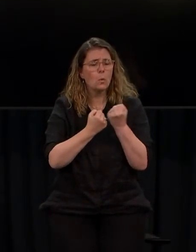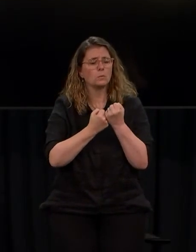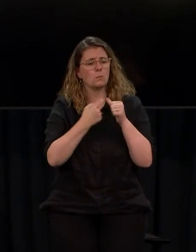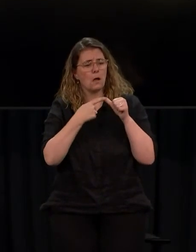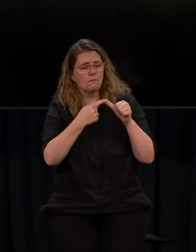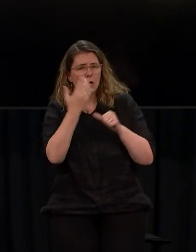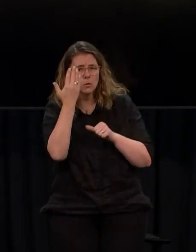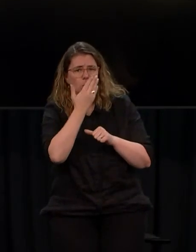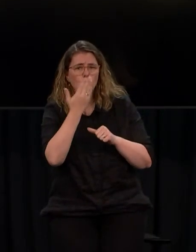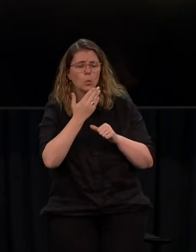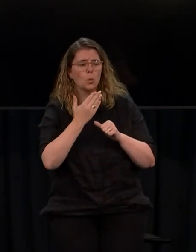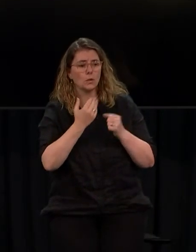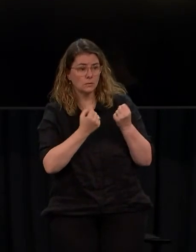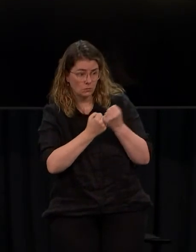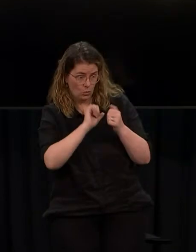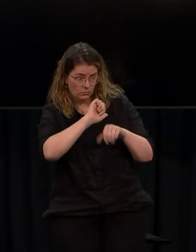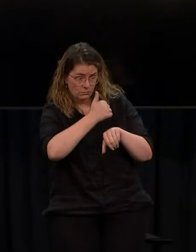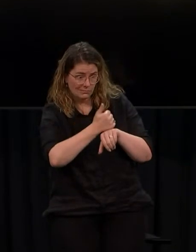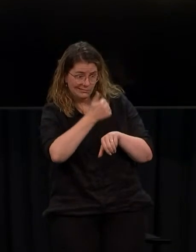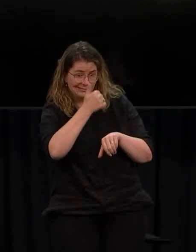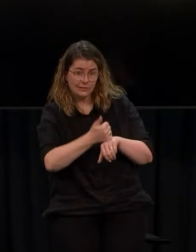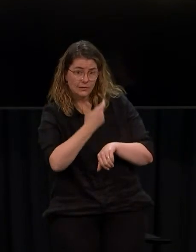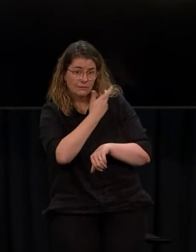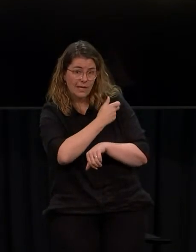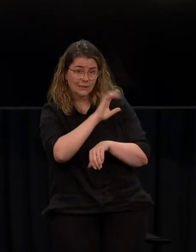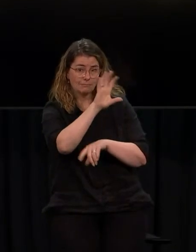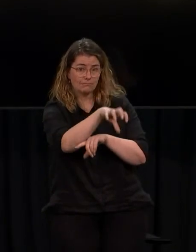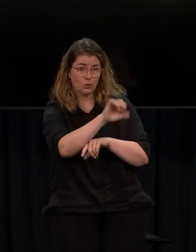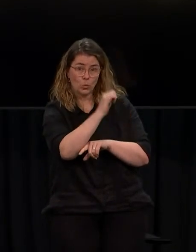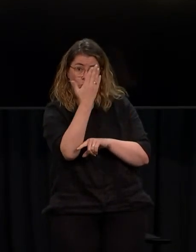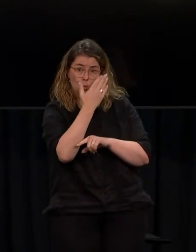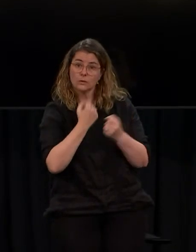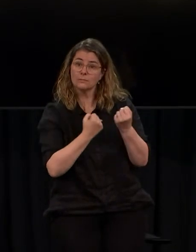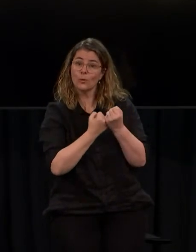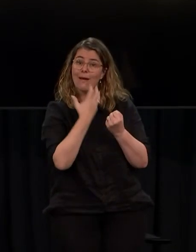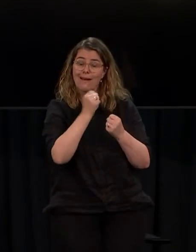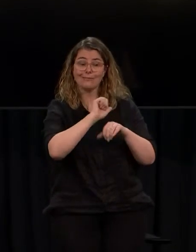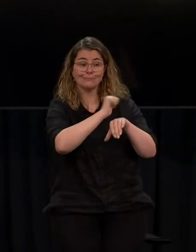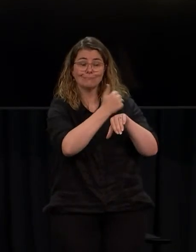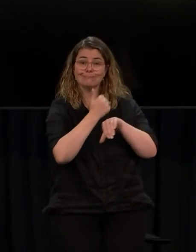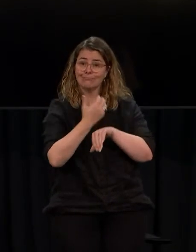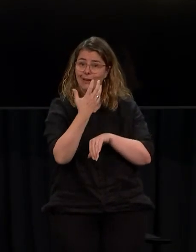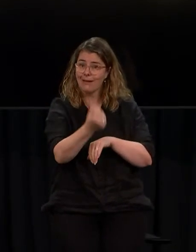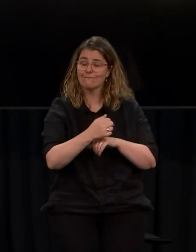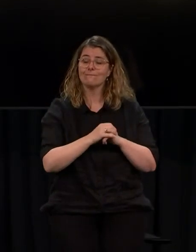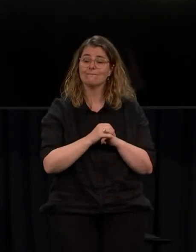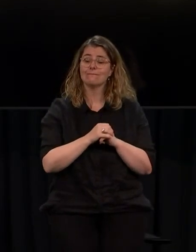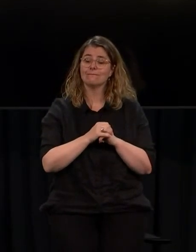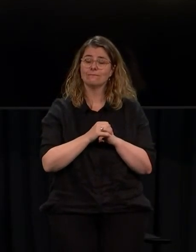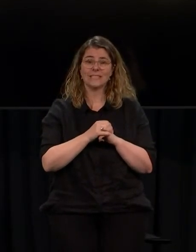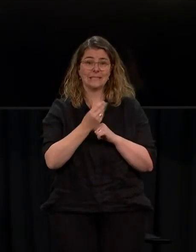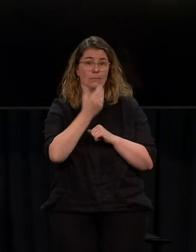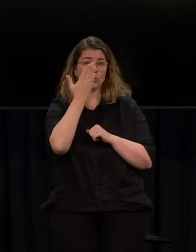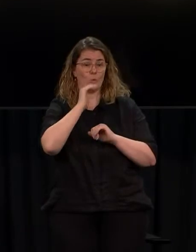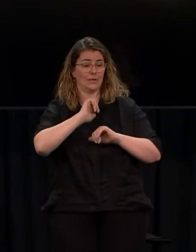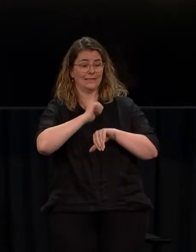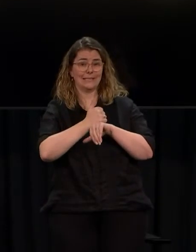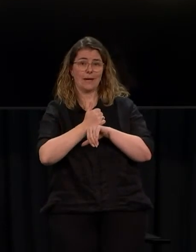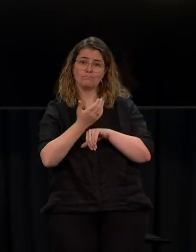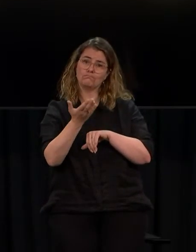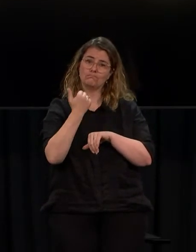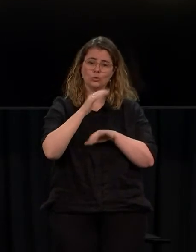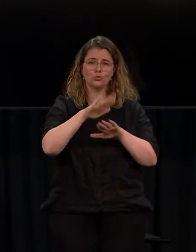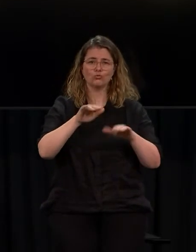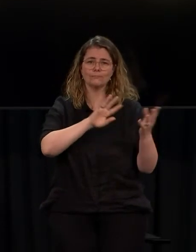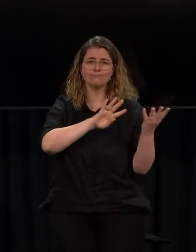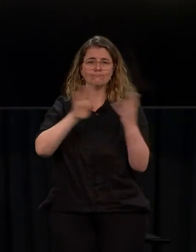to schools who may choose to have vaccination clinics on site, and we have had schools who have provided vaccination clinics